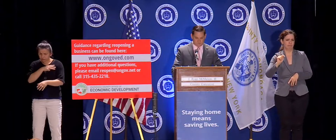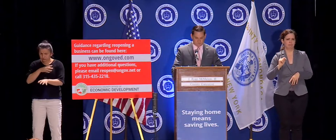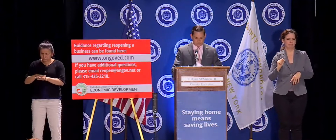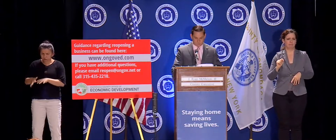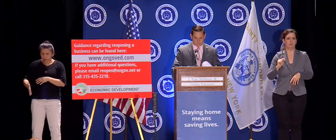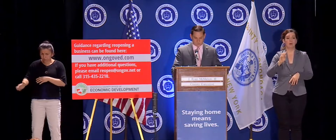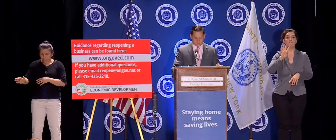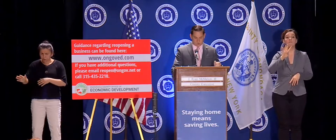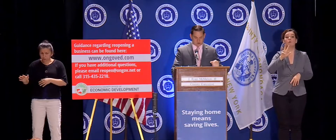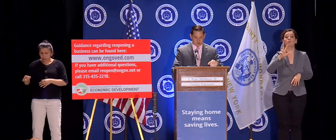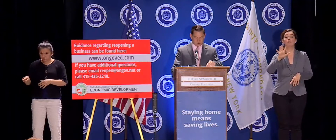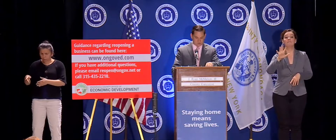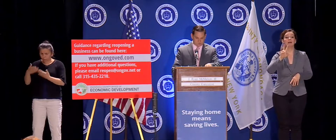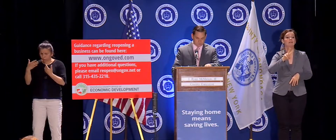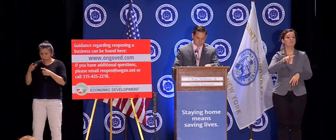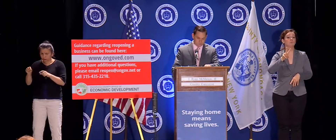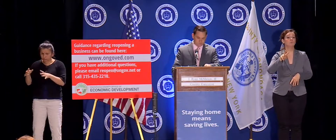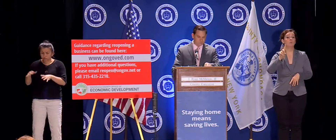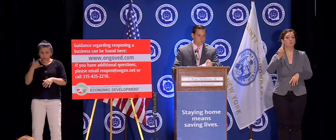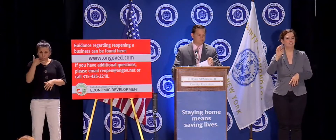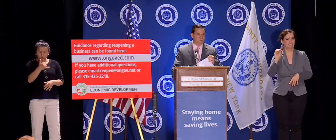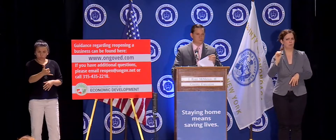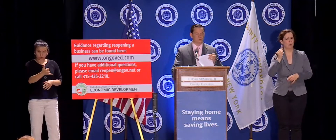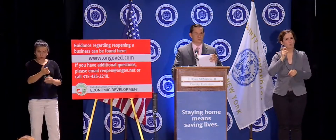315-435-2210. Questions?